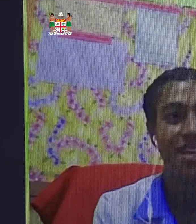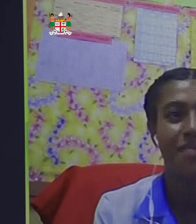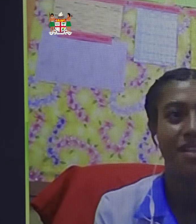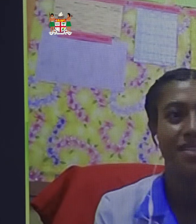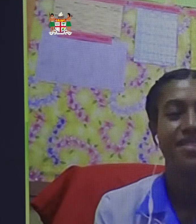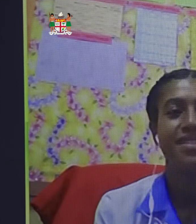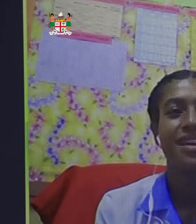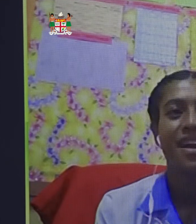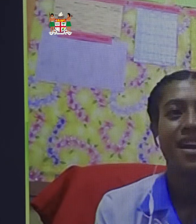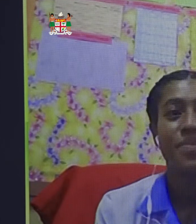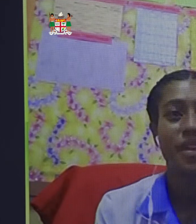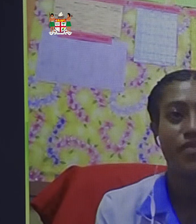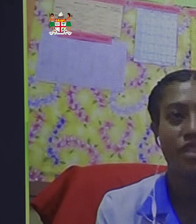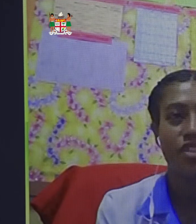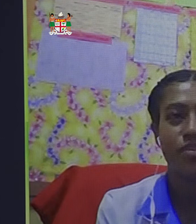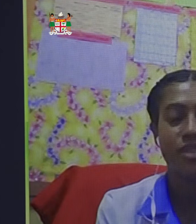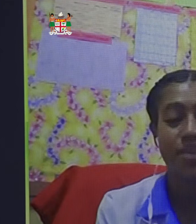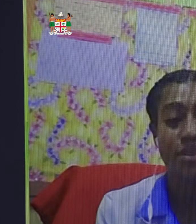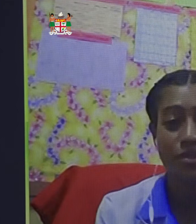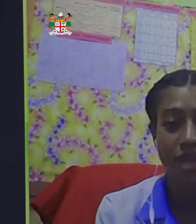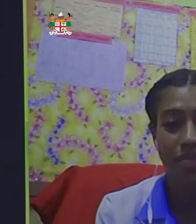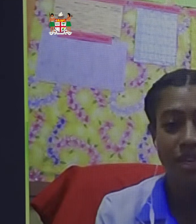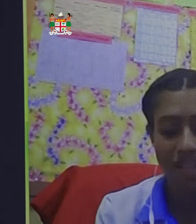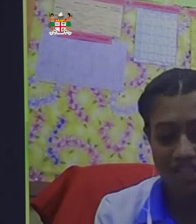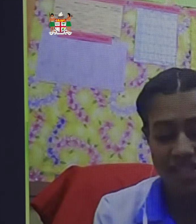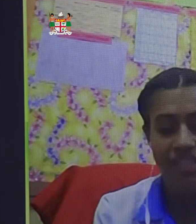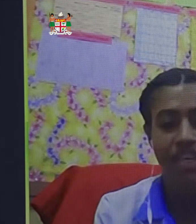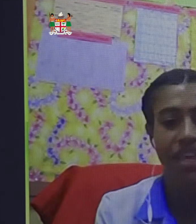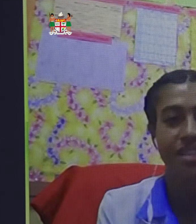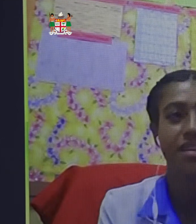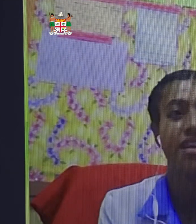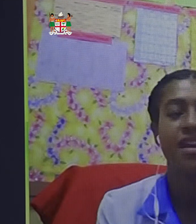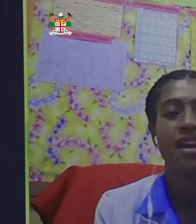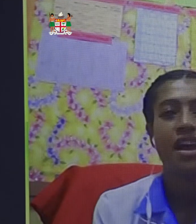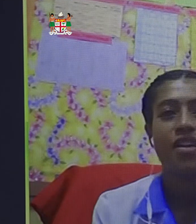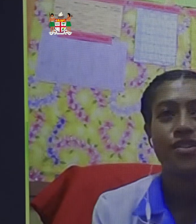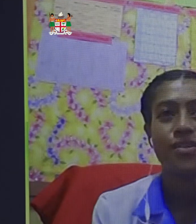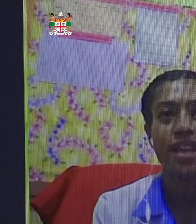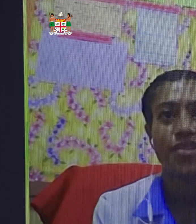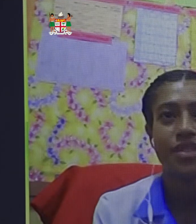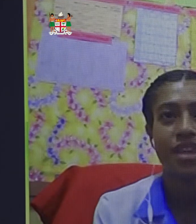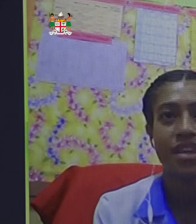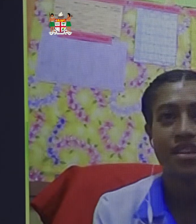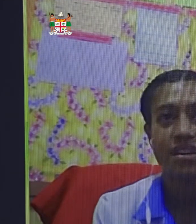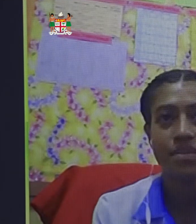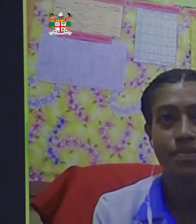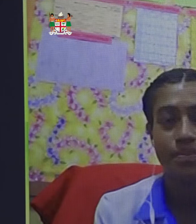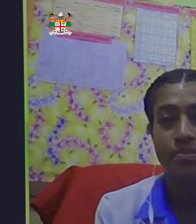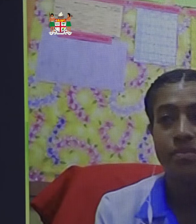not here, but I'm thankful that she was able to help me write this essay, and I also would like to